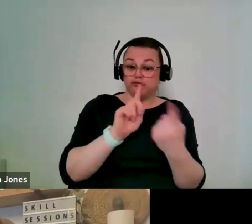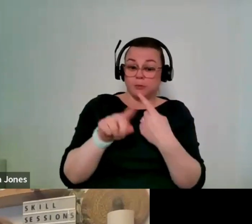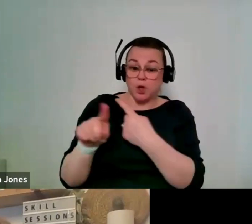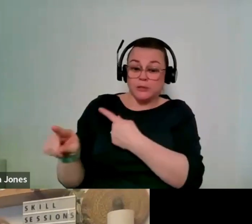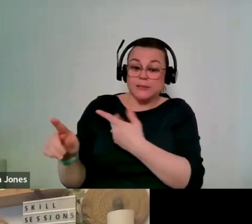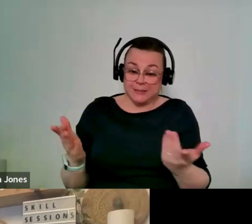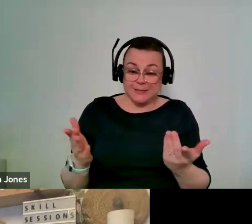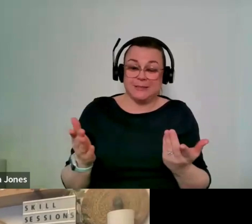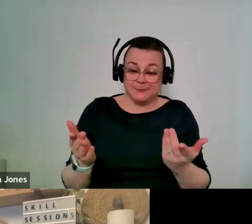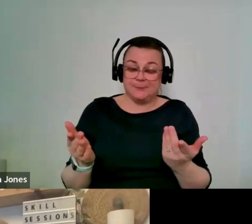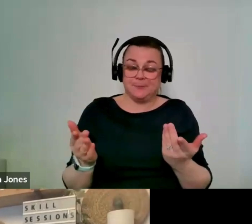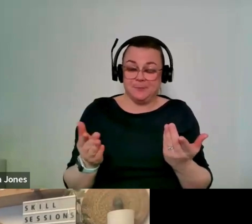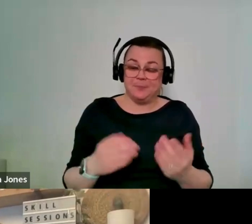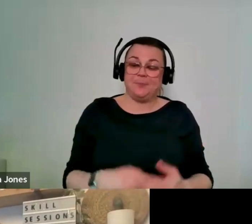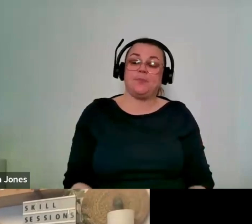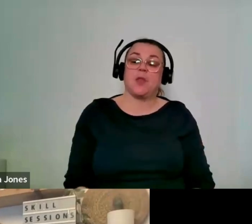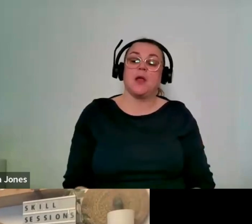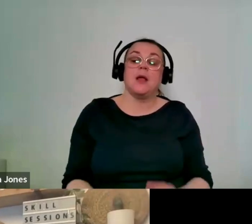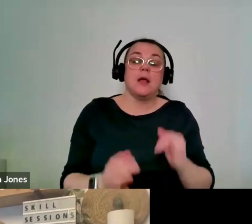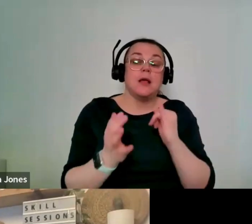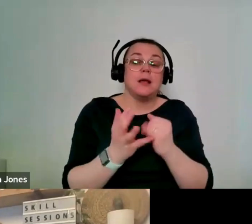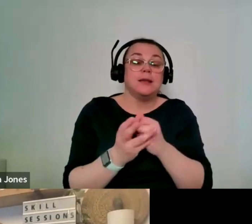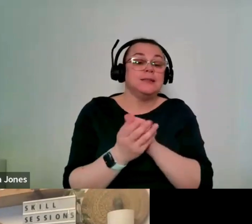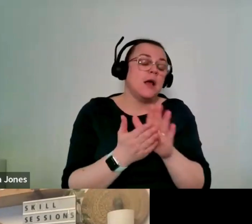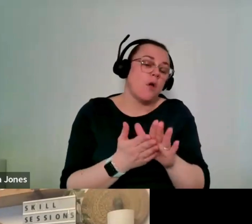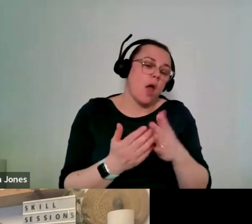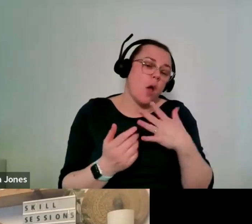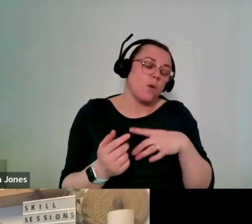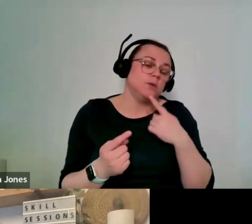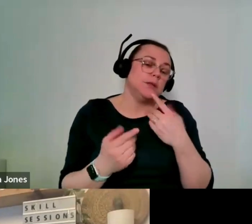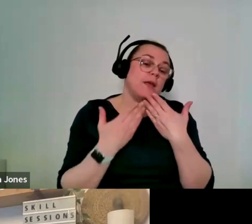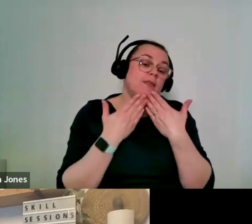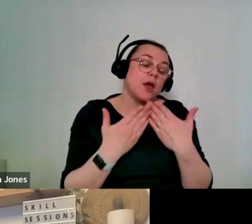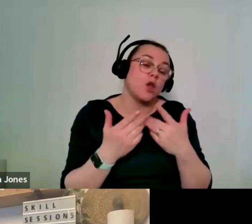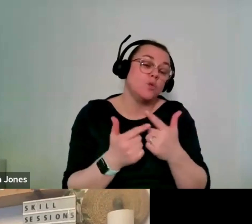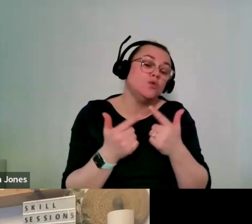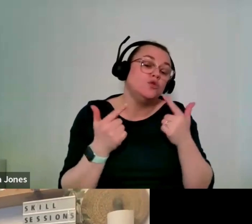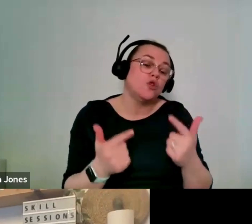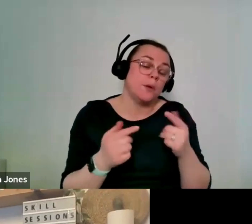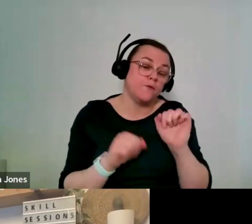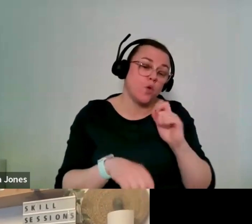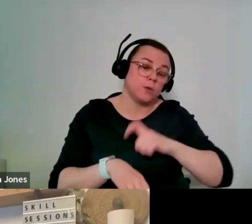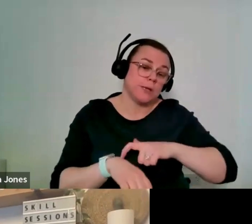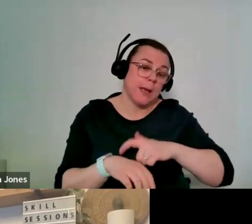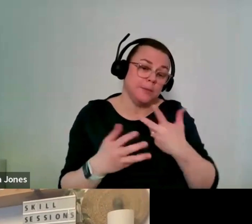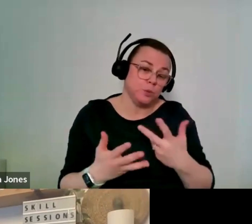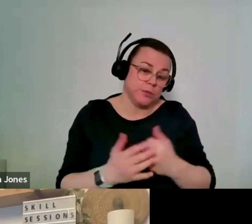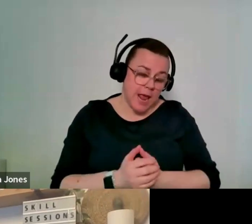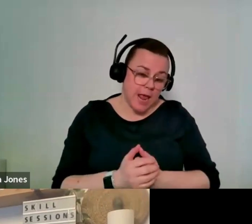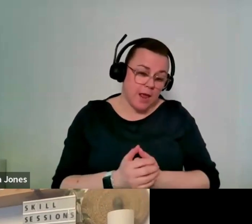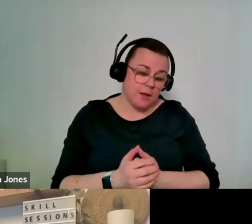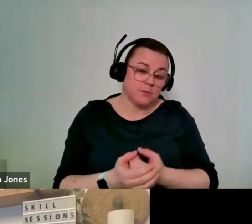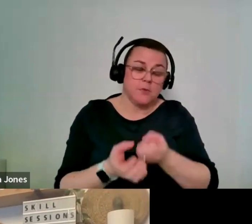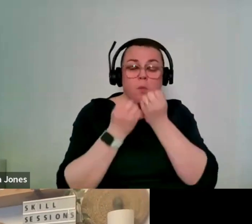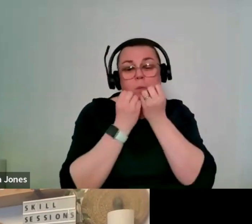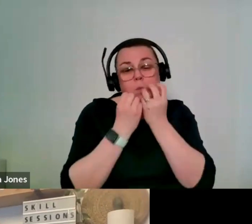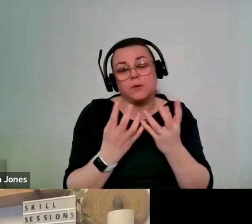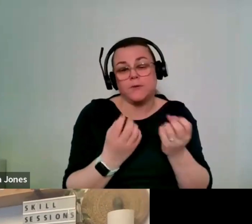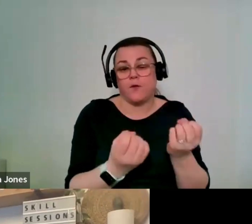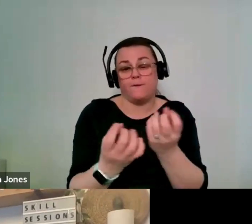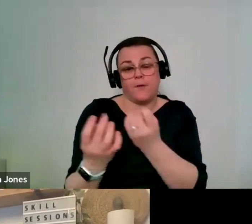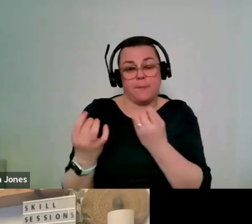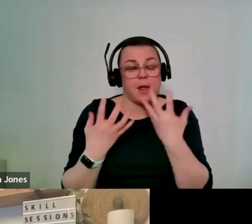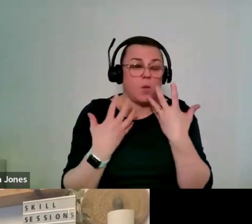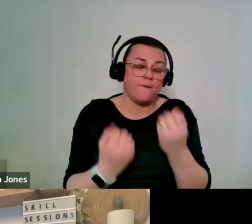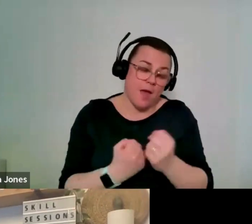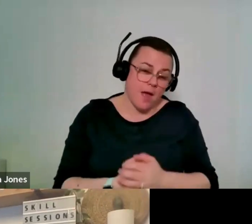other. So Sarah, I just want to say thank you so much again for your time today, and we've just had like the most wonderful feedback and thanks coming through